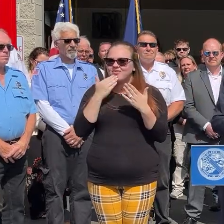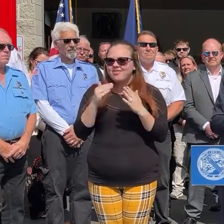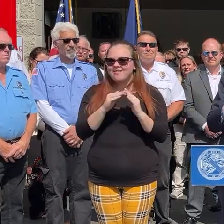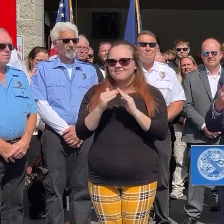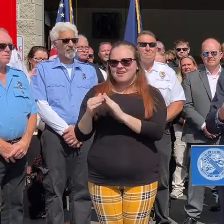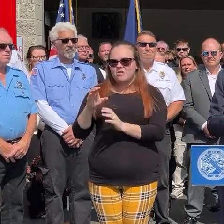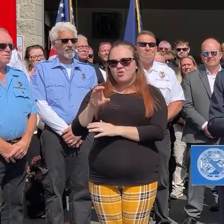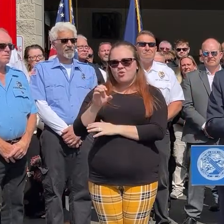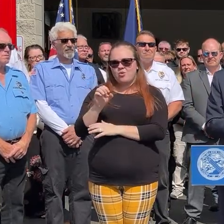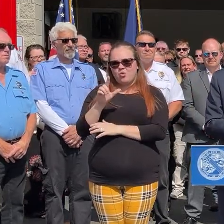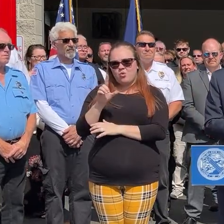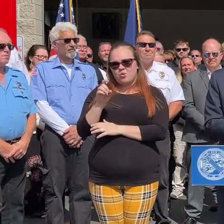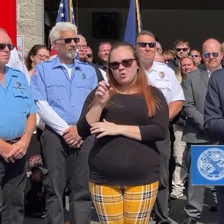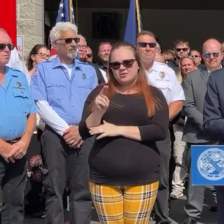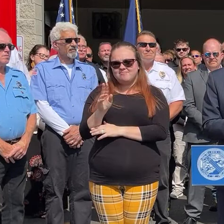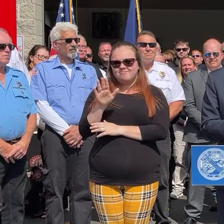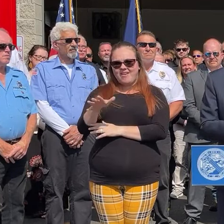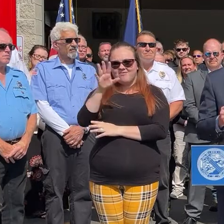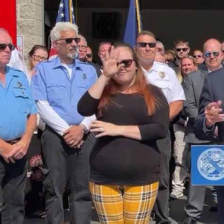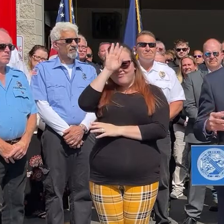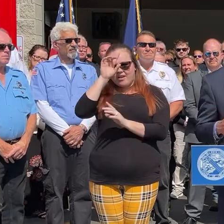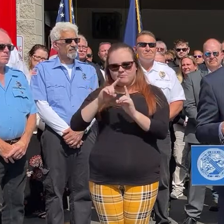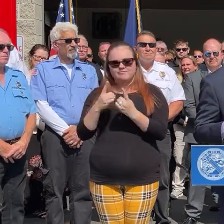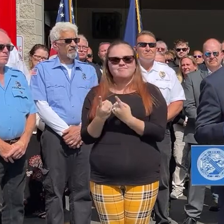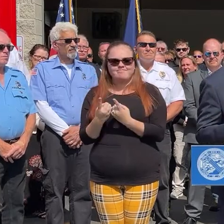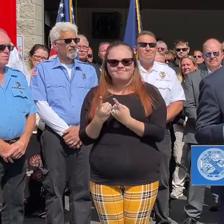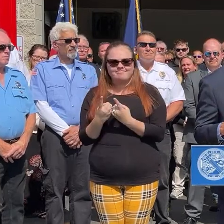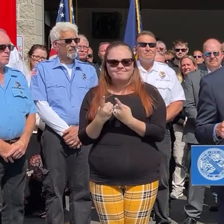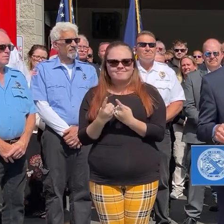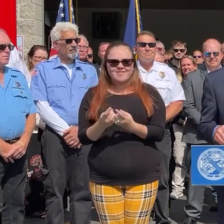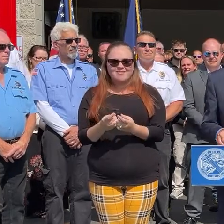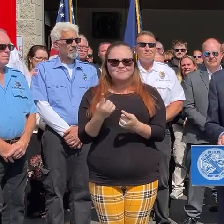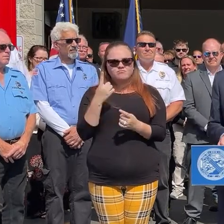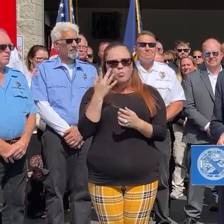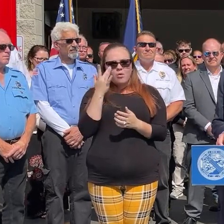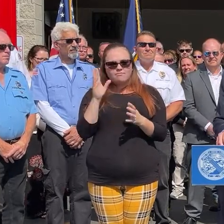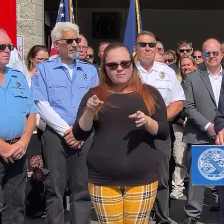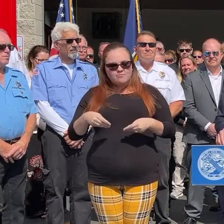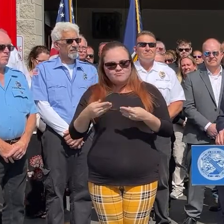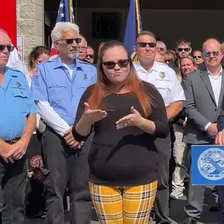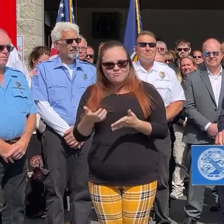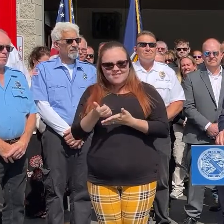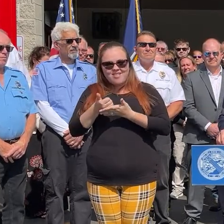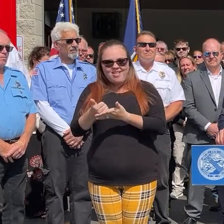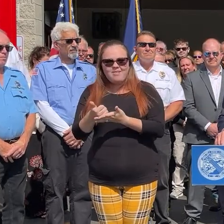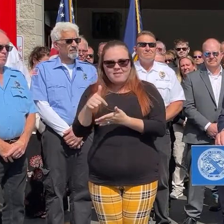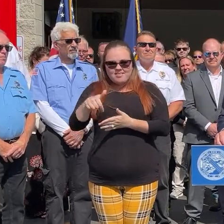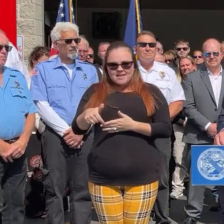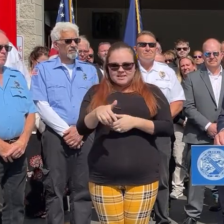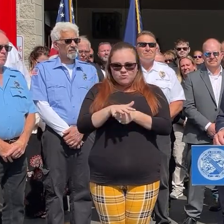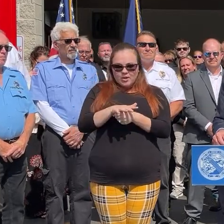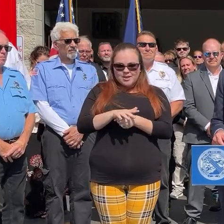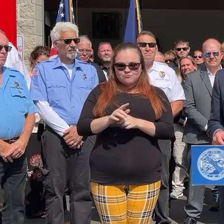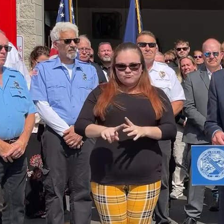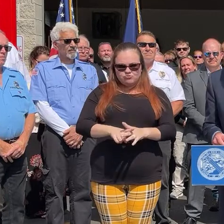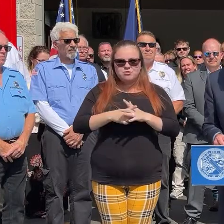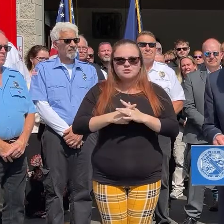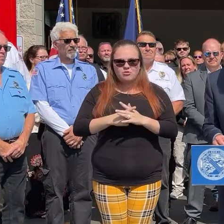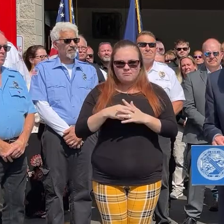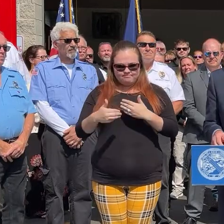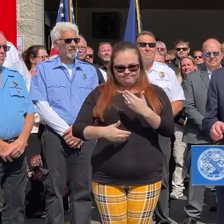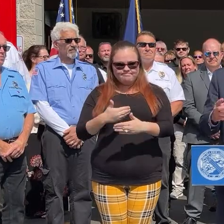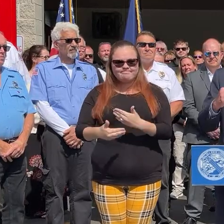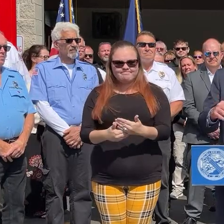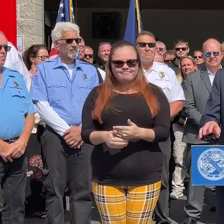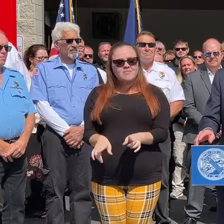of Colden and the town of Colden Fire District for helping us by offering this location as a base of operations.